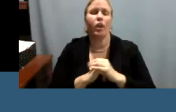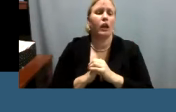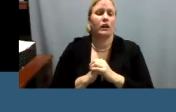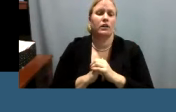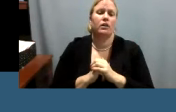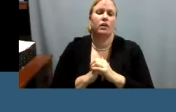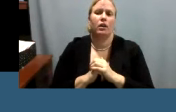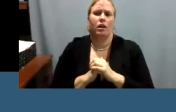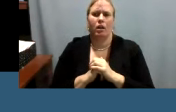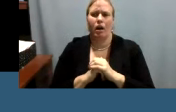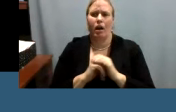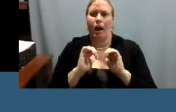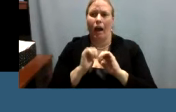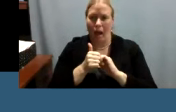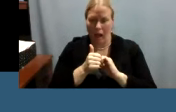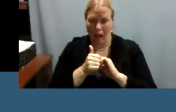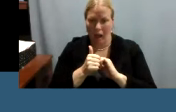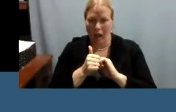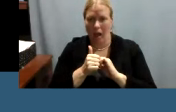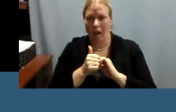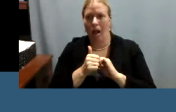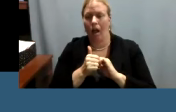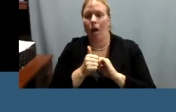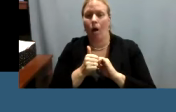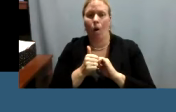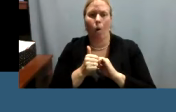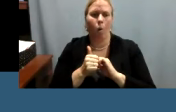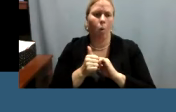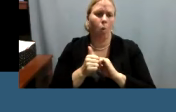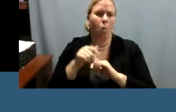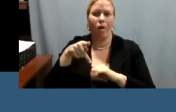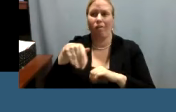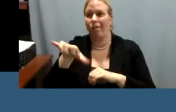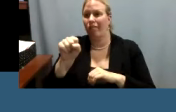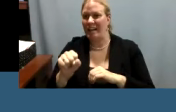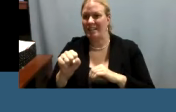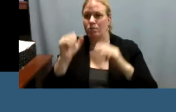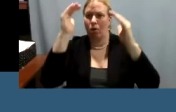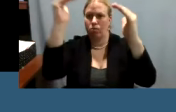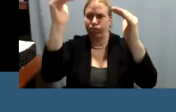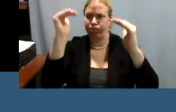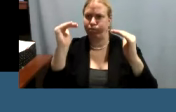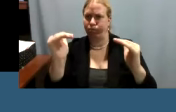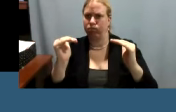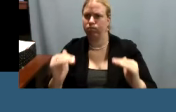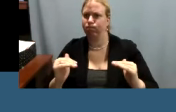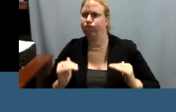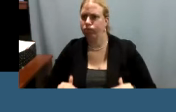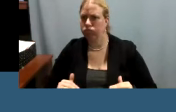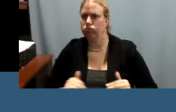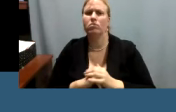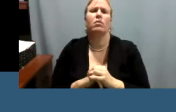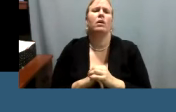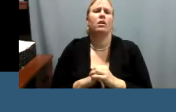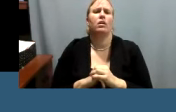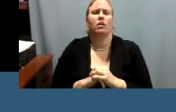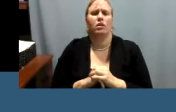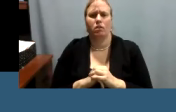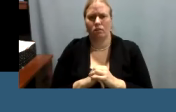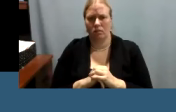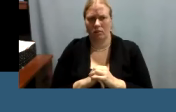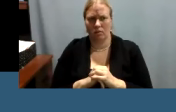are going to be rolled out uh these are not definitive um asip and the um department of public health will um asip